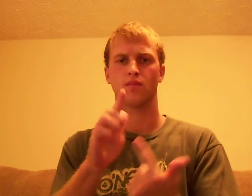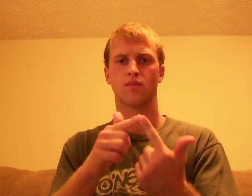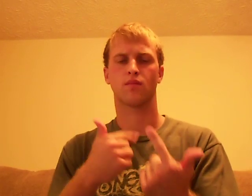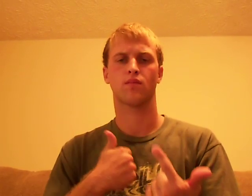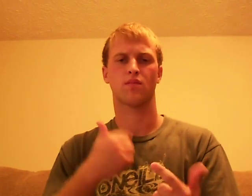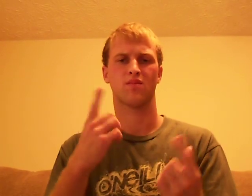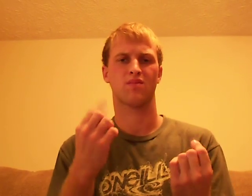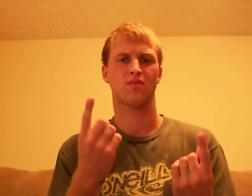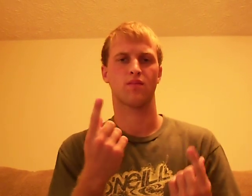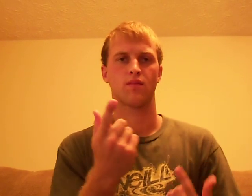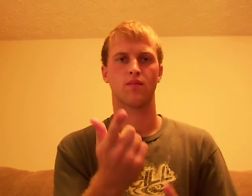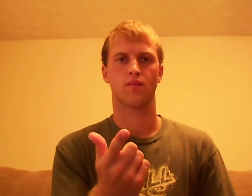me.